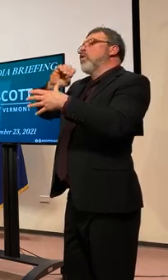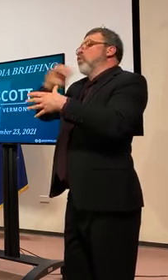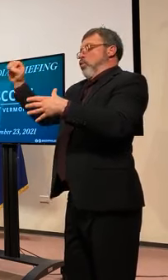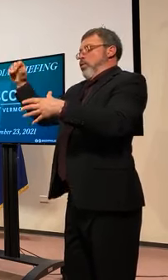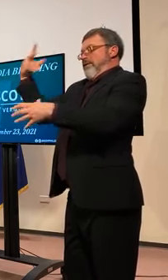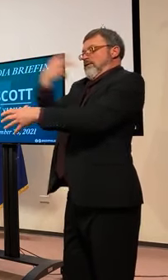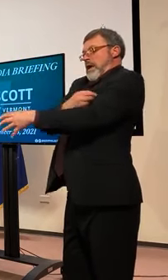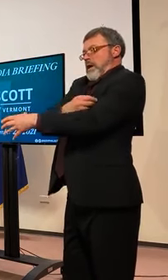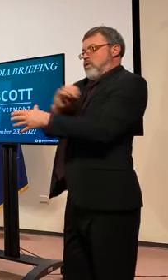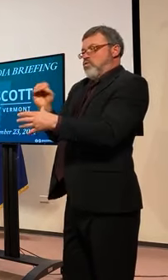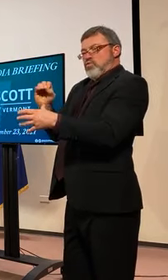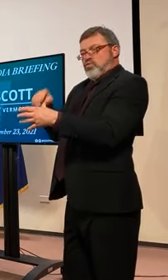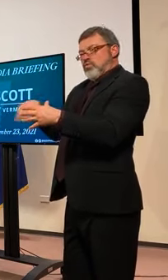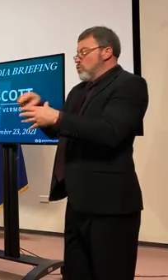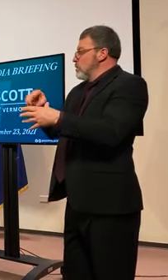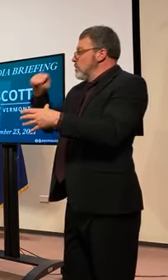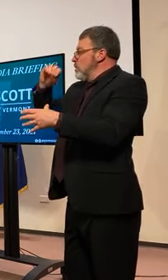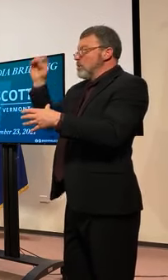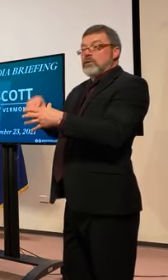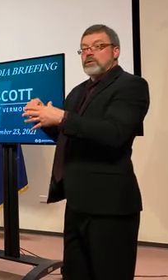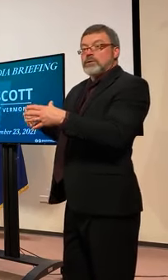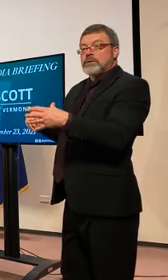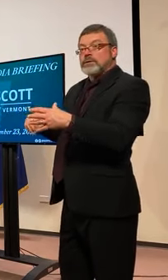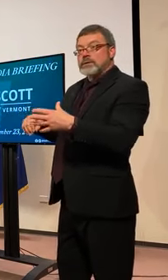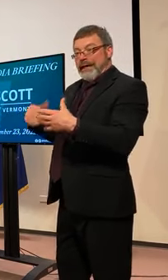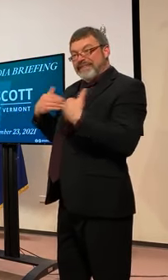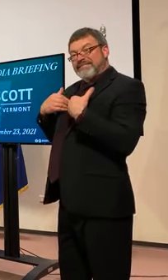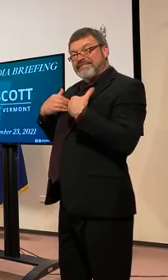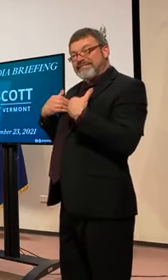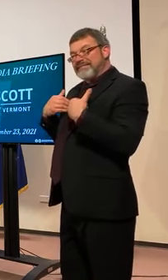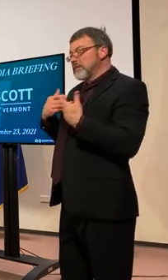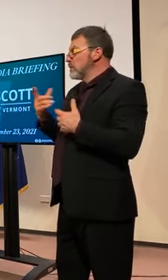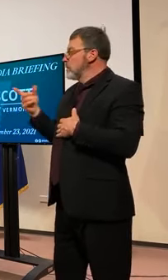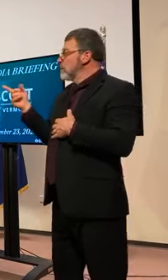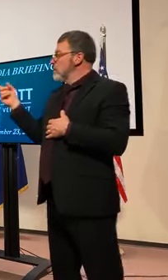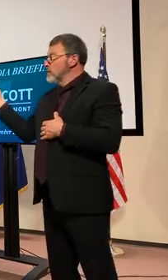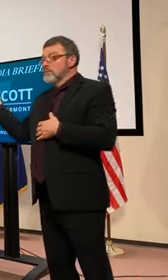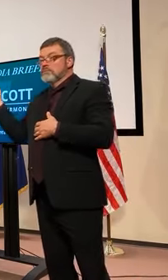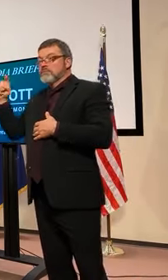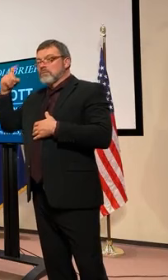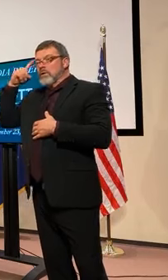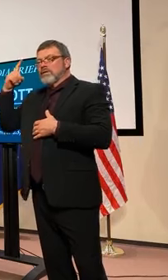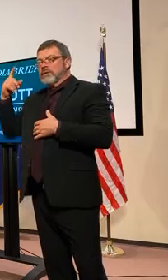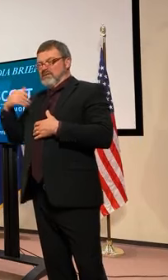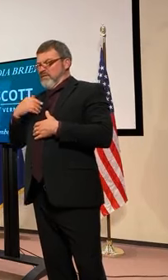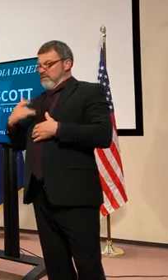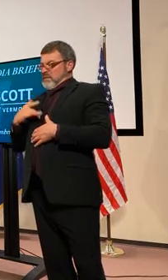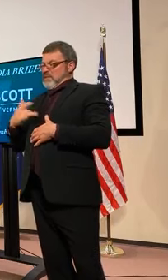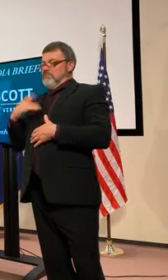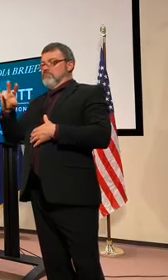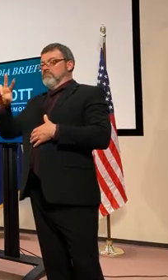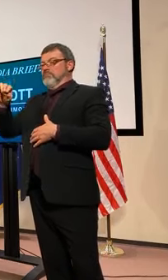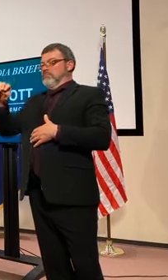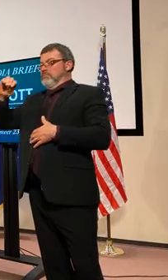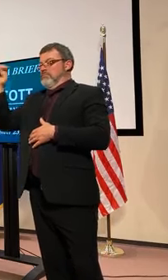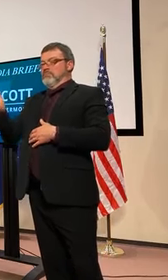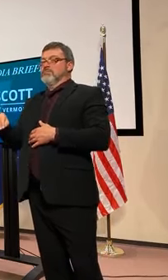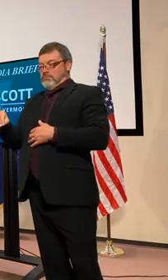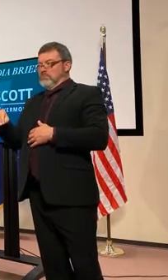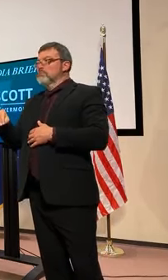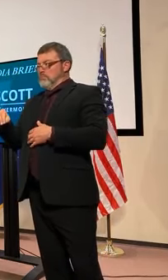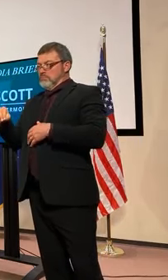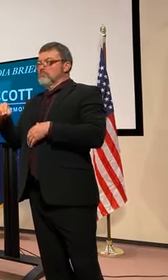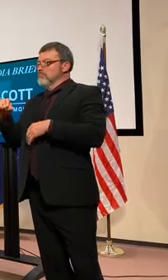shots? I mean, what percent? It's usually around 70% that are